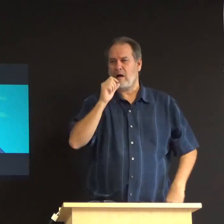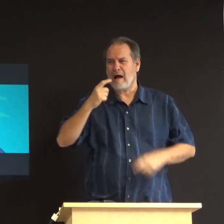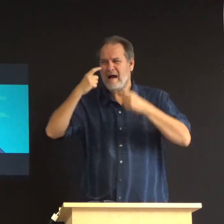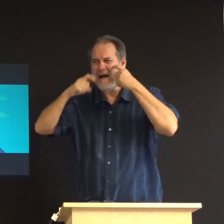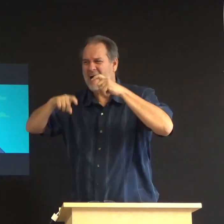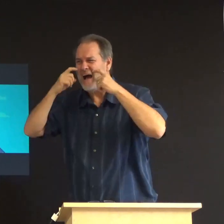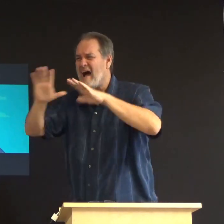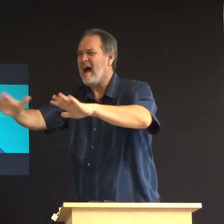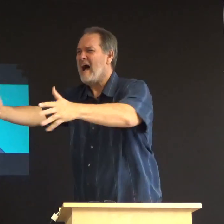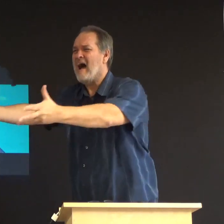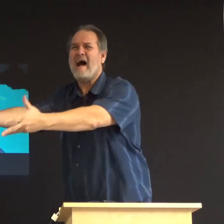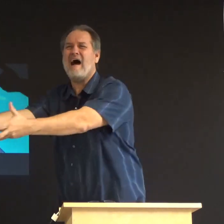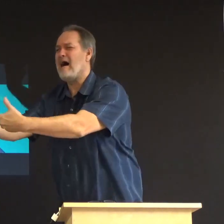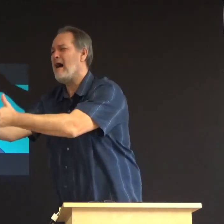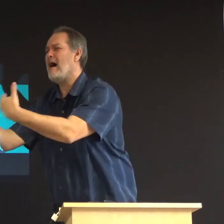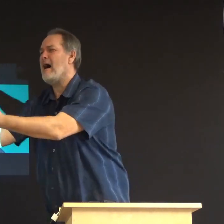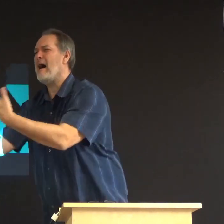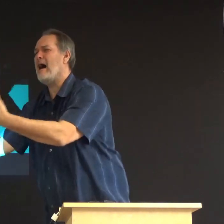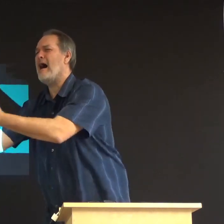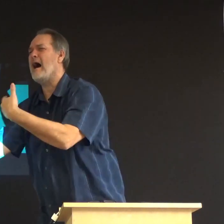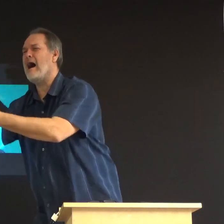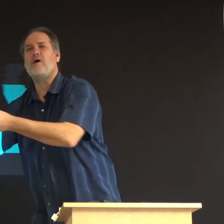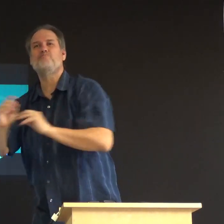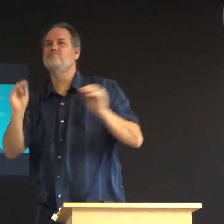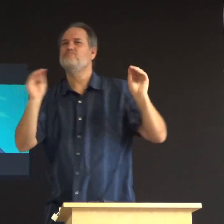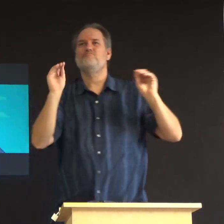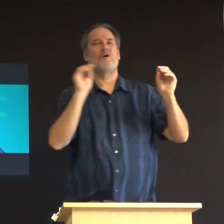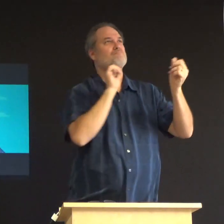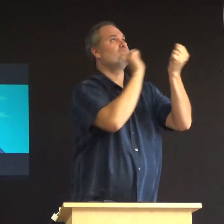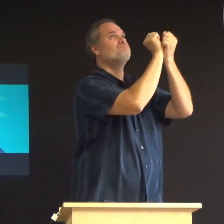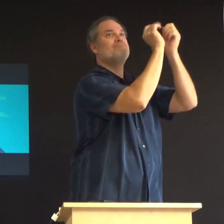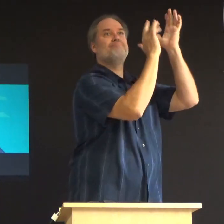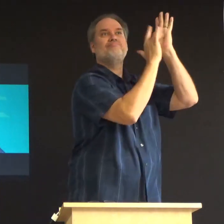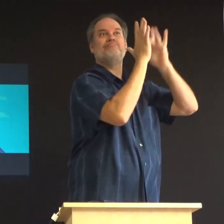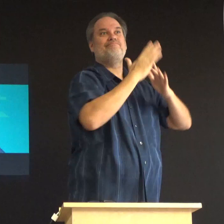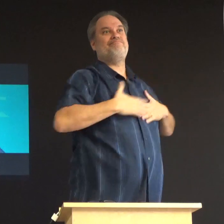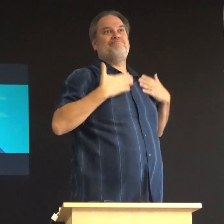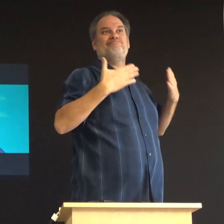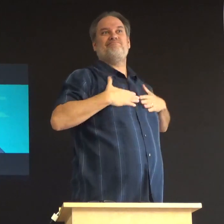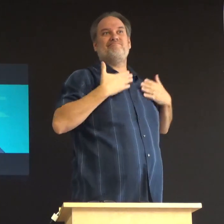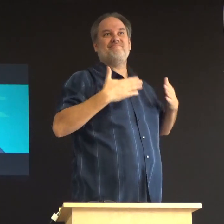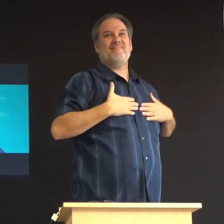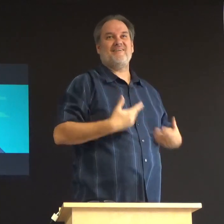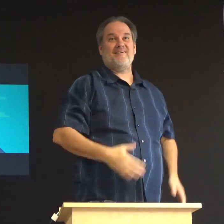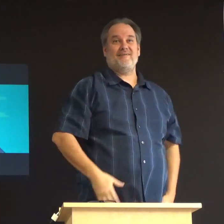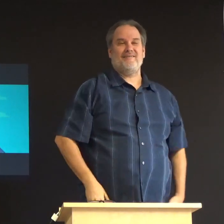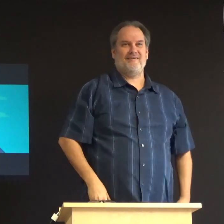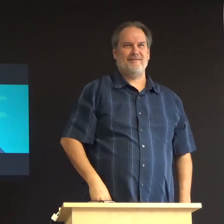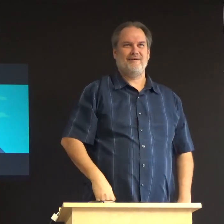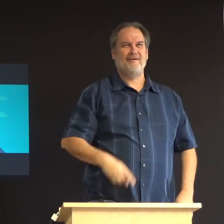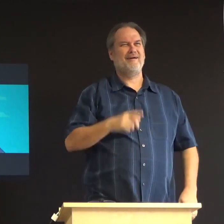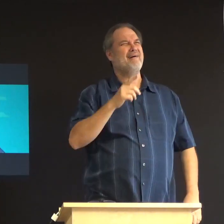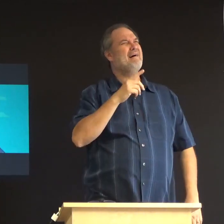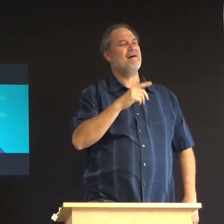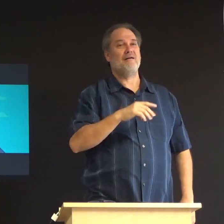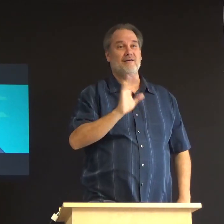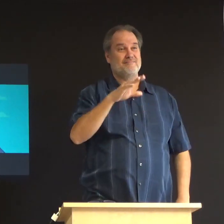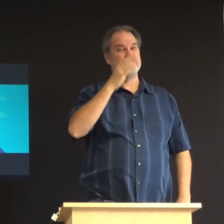wicked. Okay, you won't be sad or crying for them because they're in hell. You'll be so happy to be in heaven with Christ.